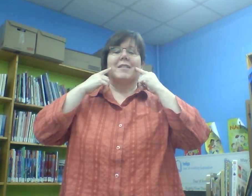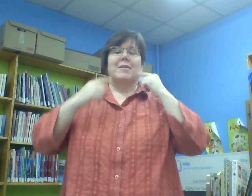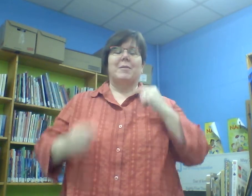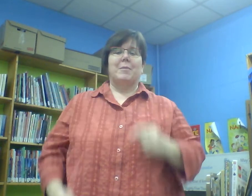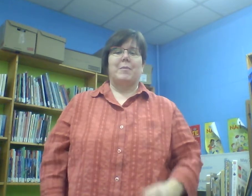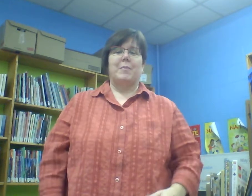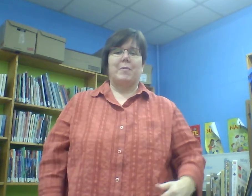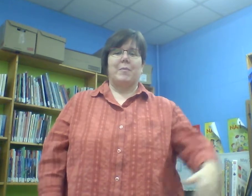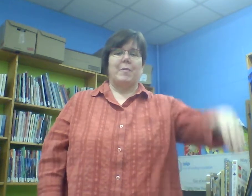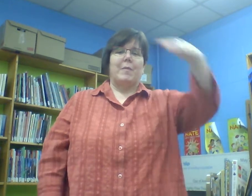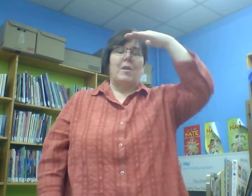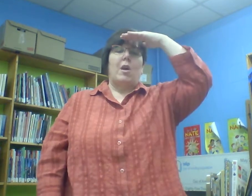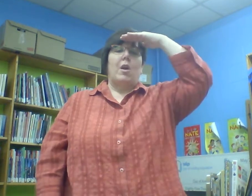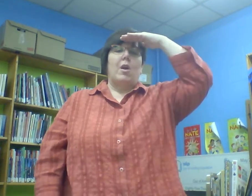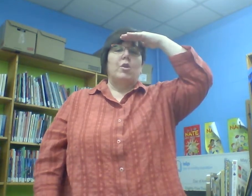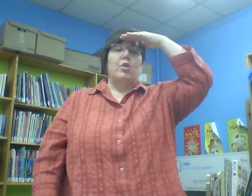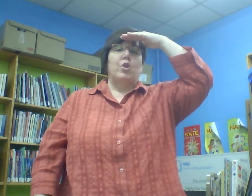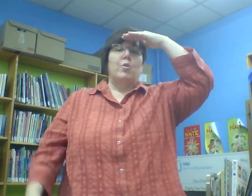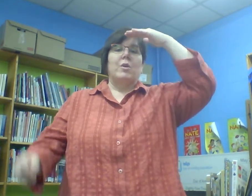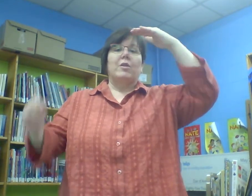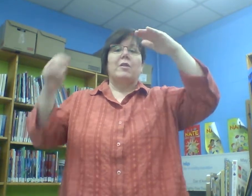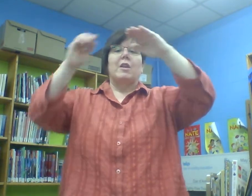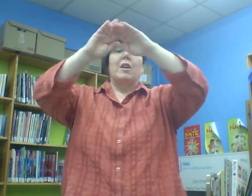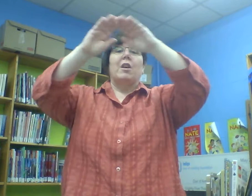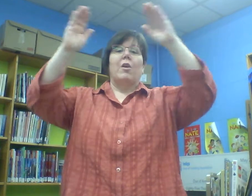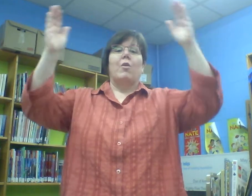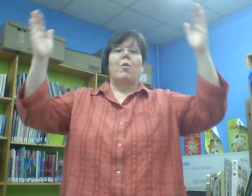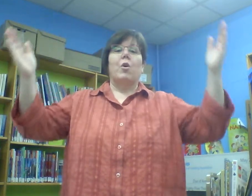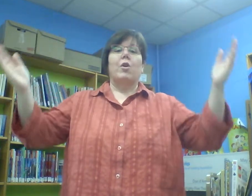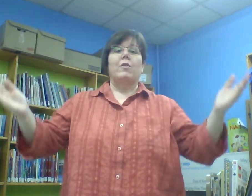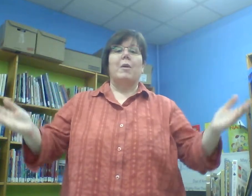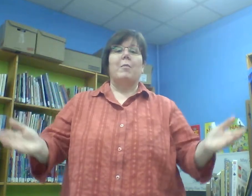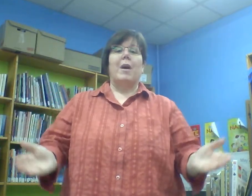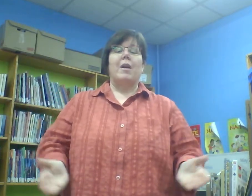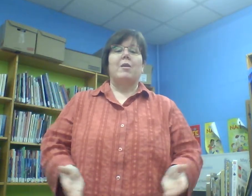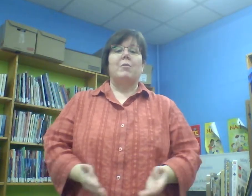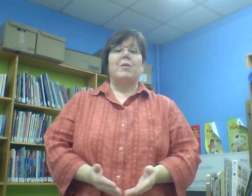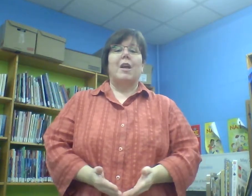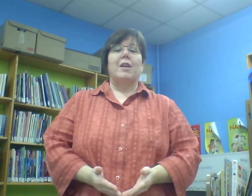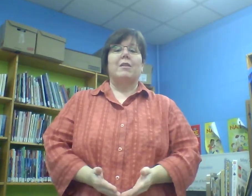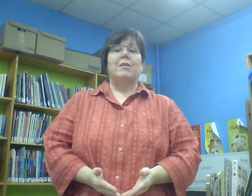You will see the world's a better place.